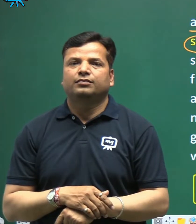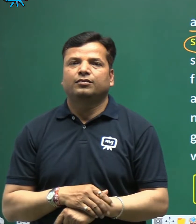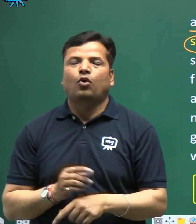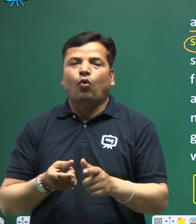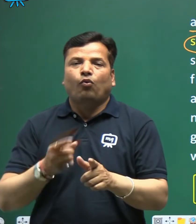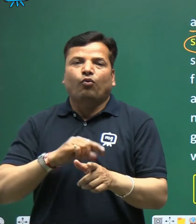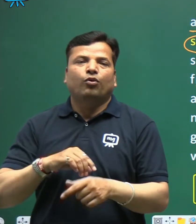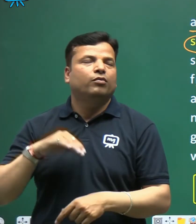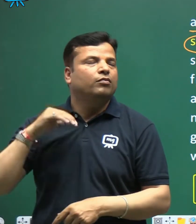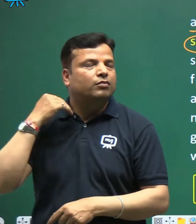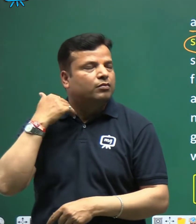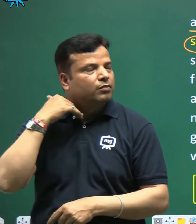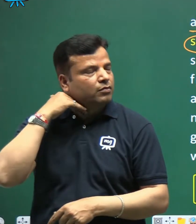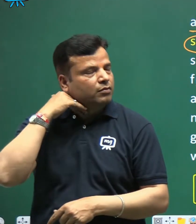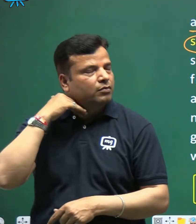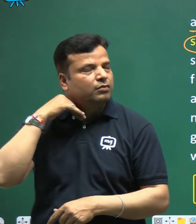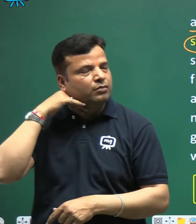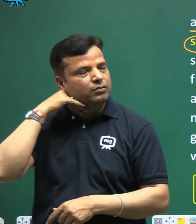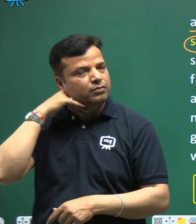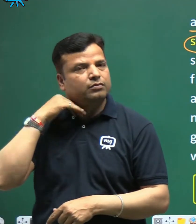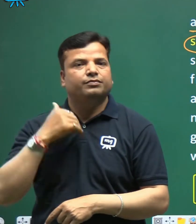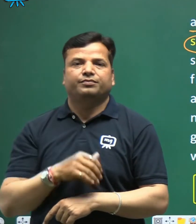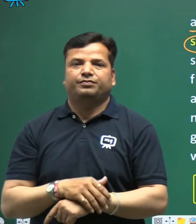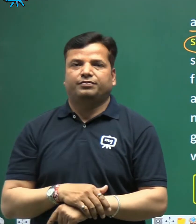from fever,